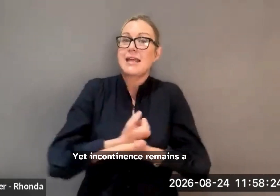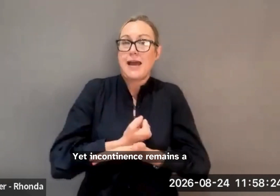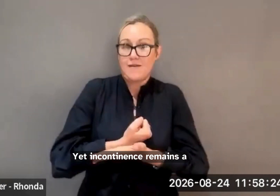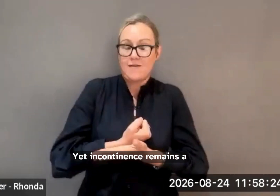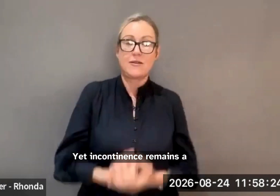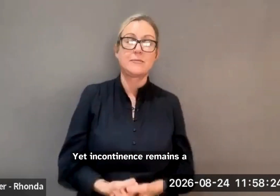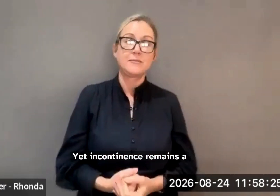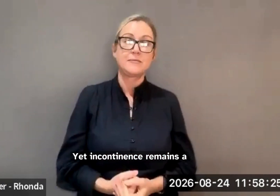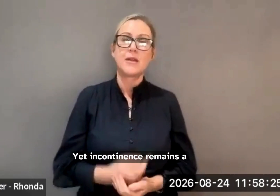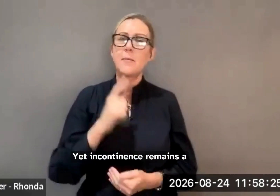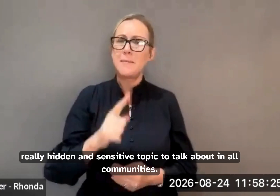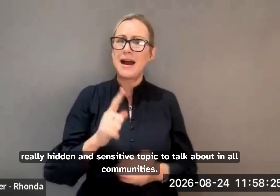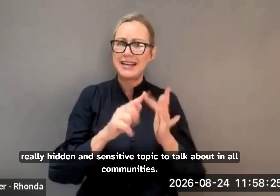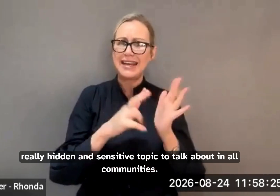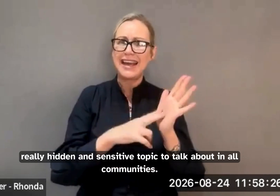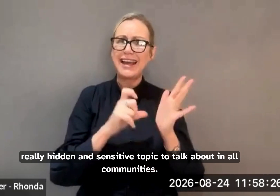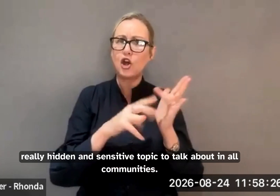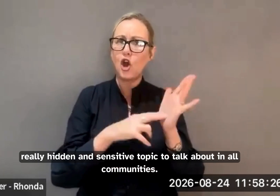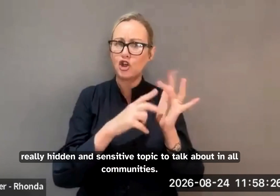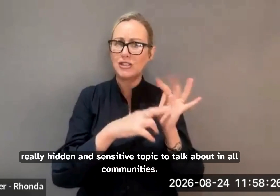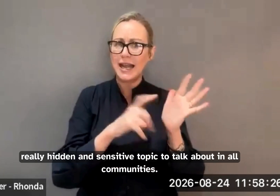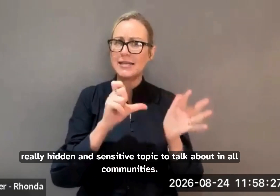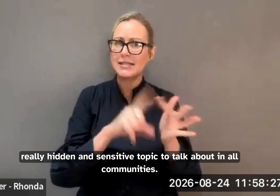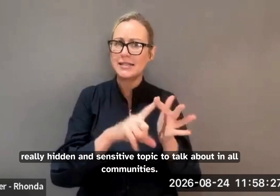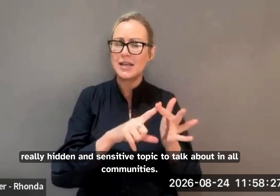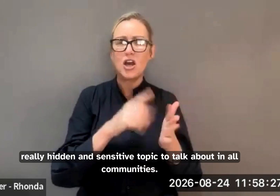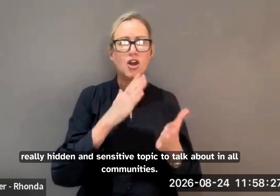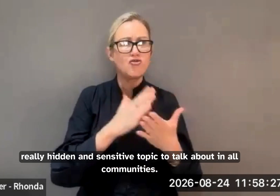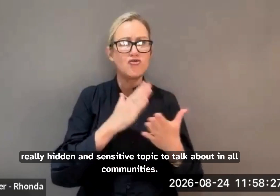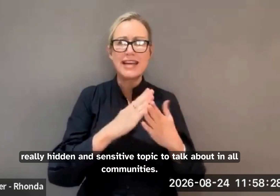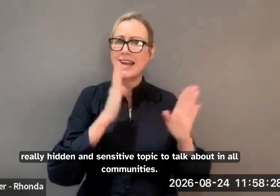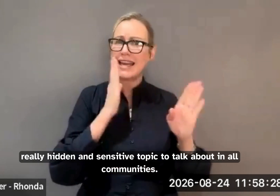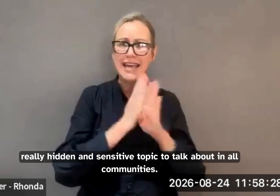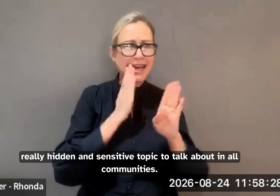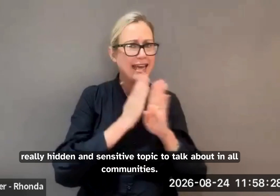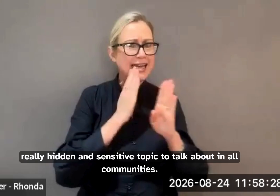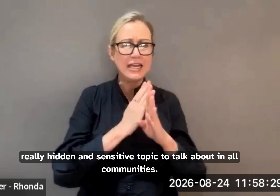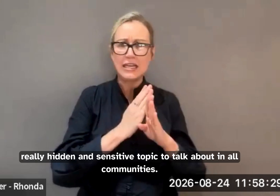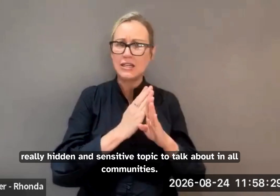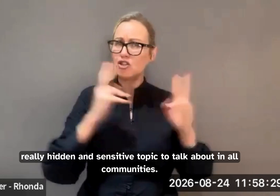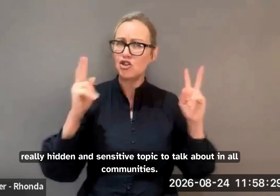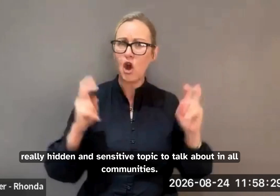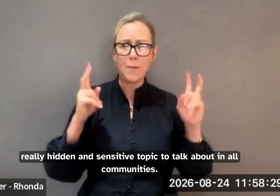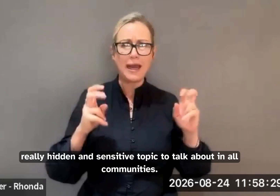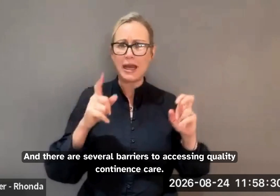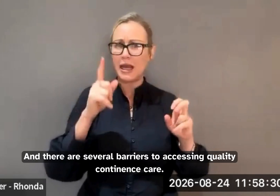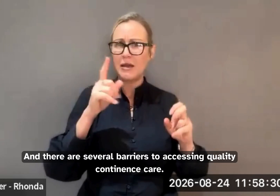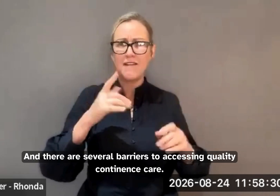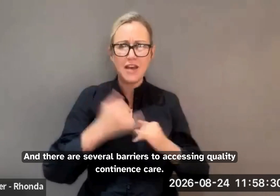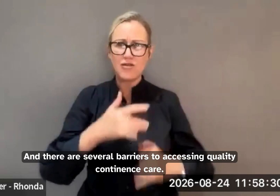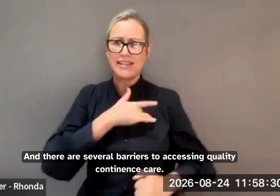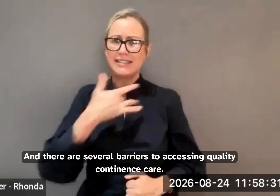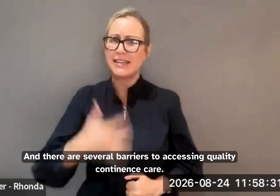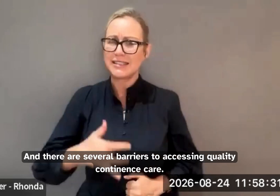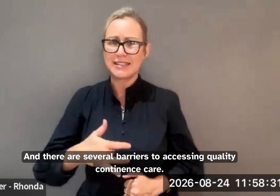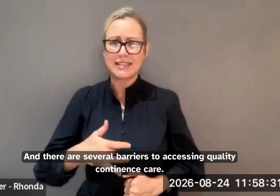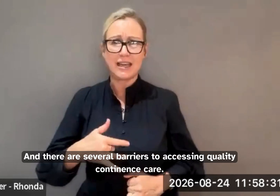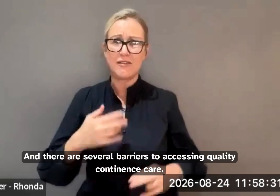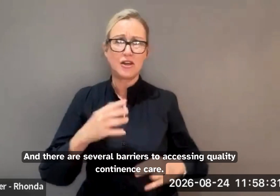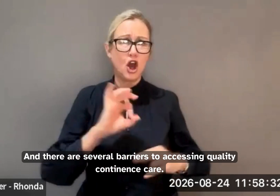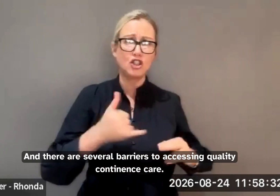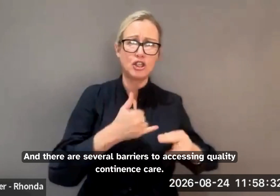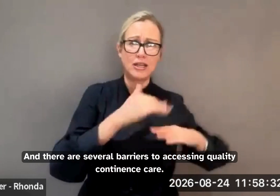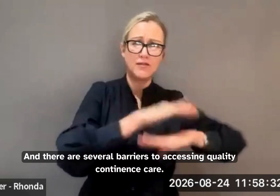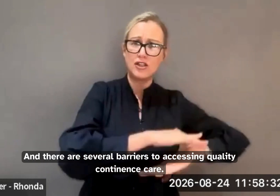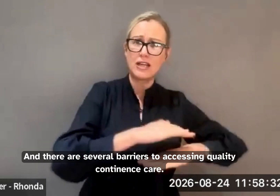Yet incontinence remains a really hidden and sensitive topic to talk about in all communities, and there are